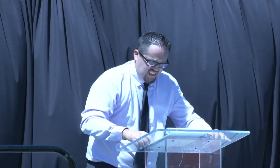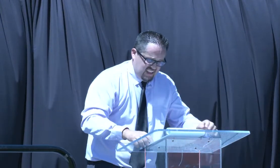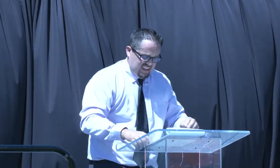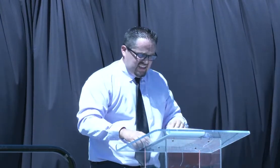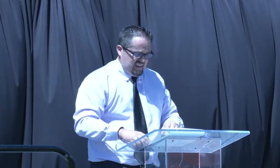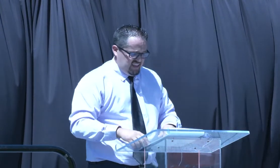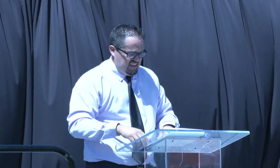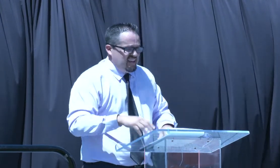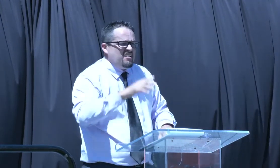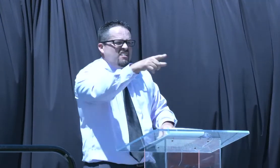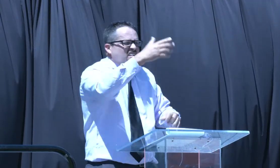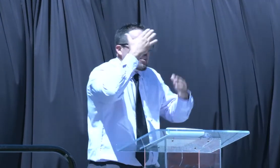Bill Clinton.